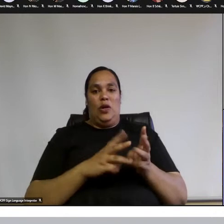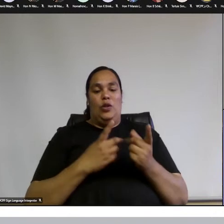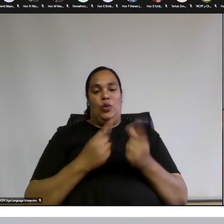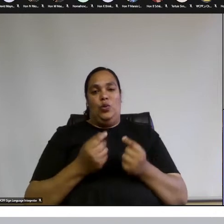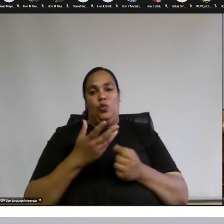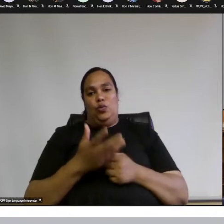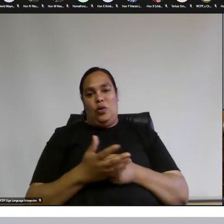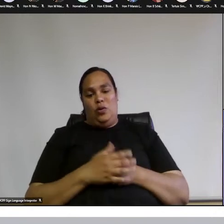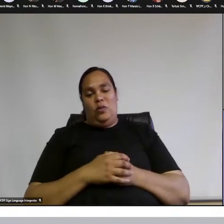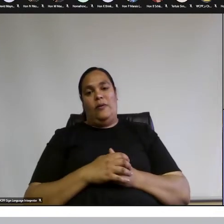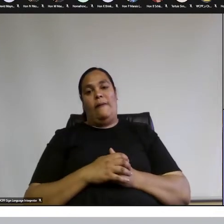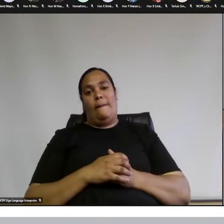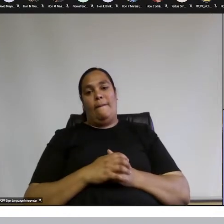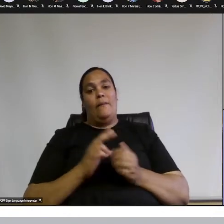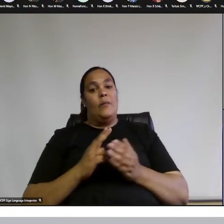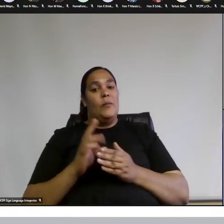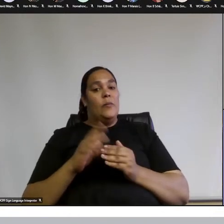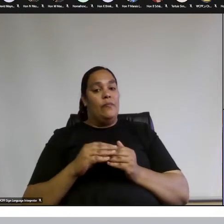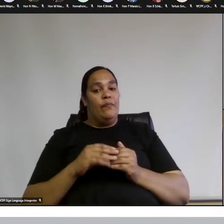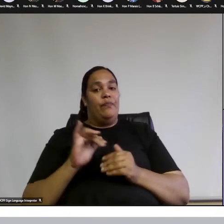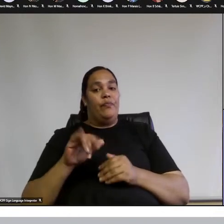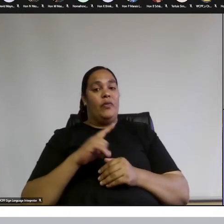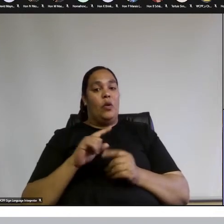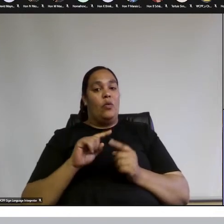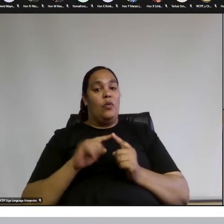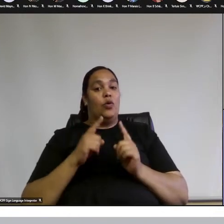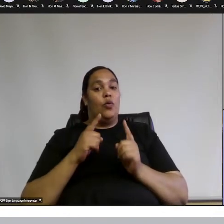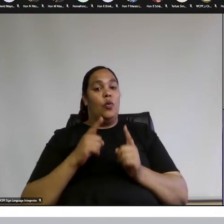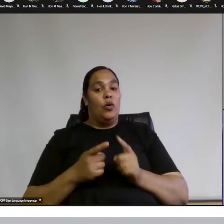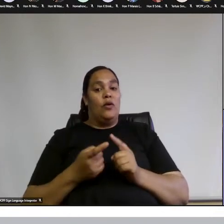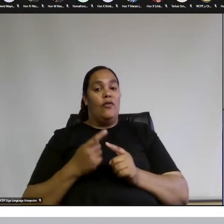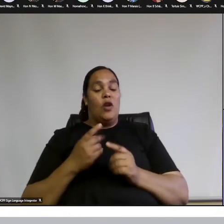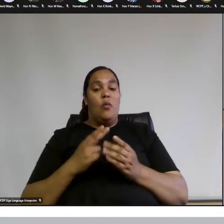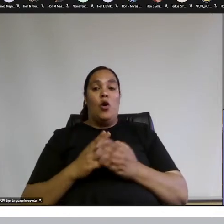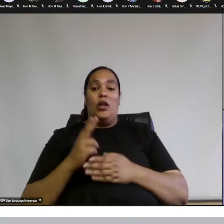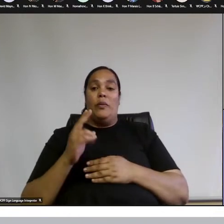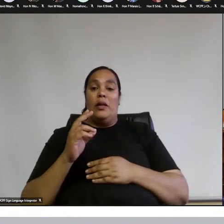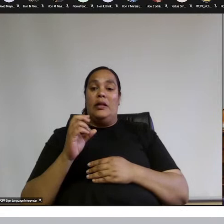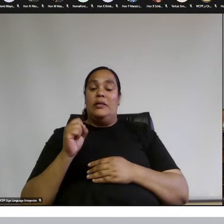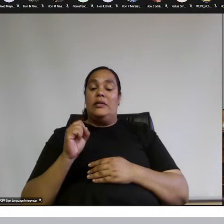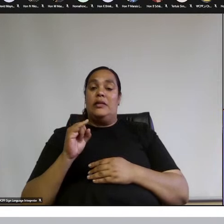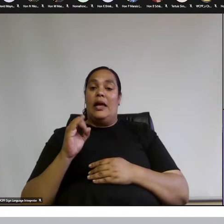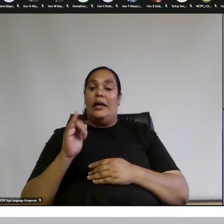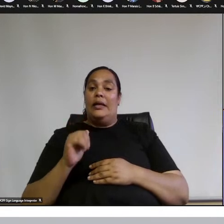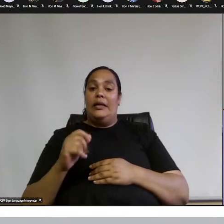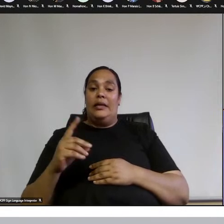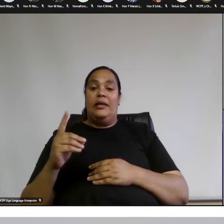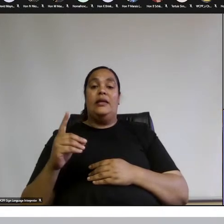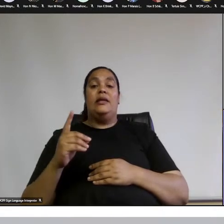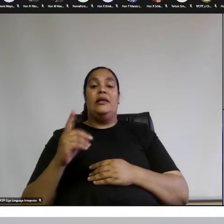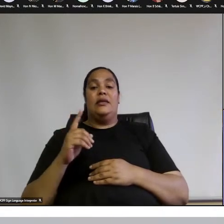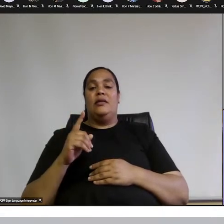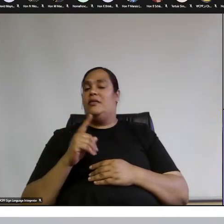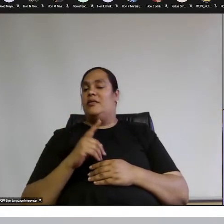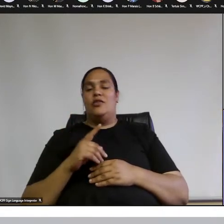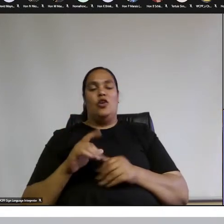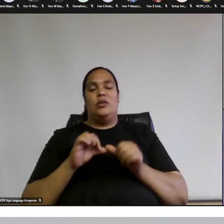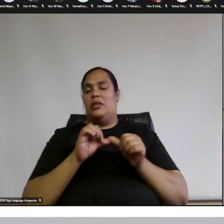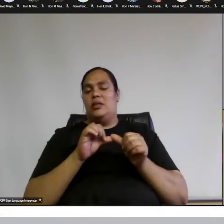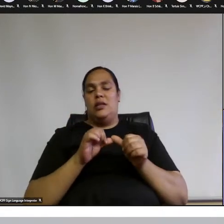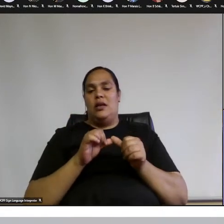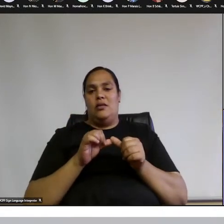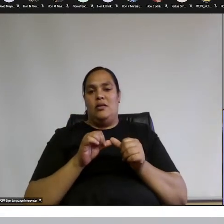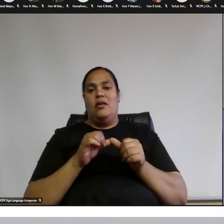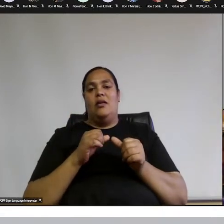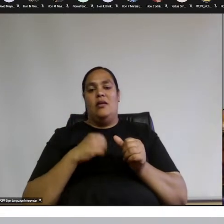so. Honorable members, therefore, the point of order by Honorable Said is therefore not sustained.